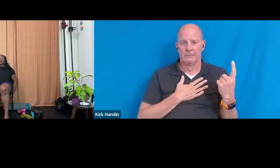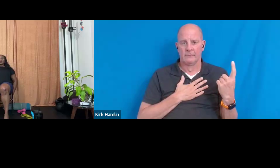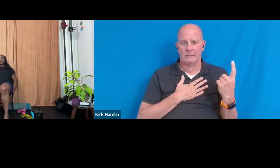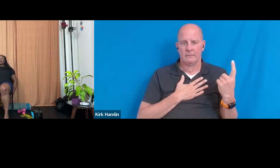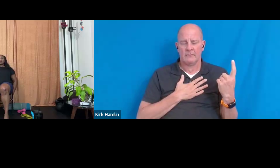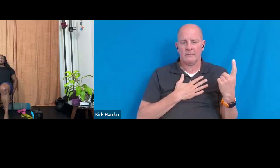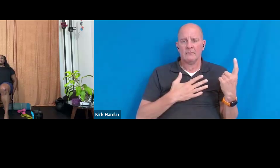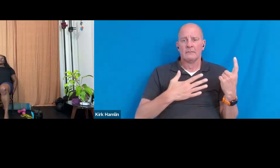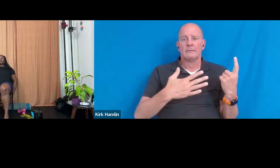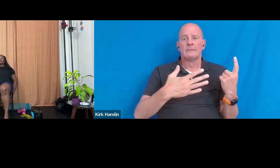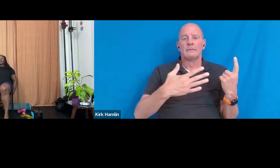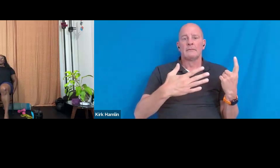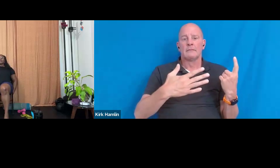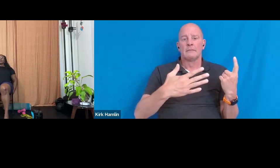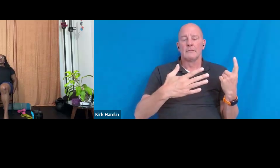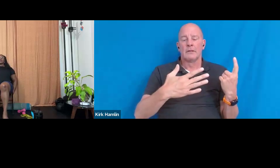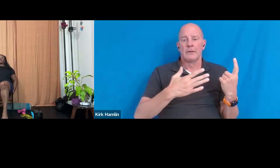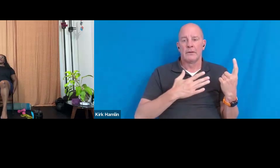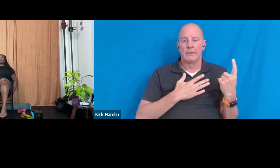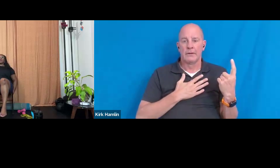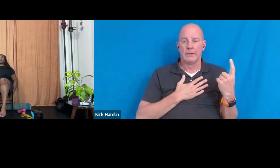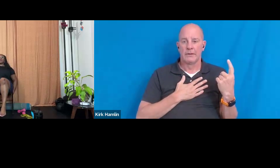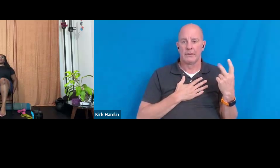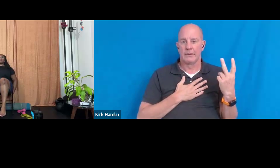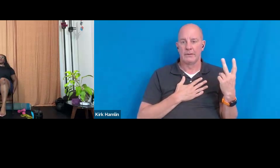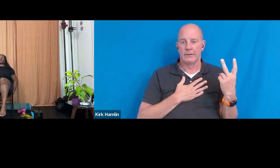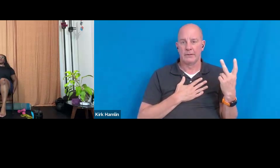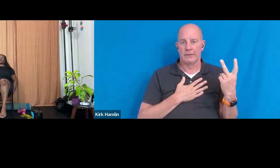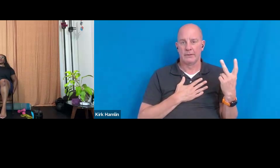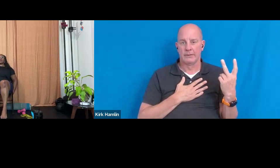Breathe in, exhale, lift.